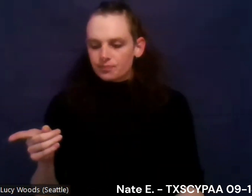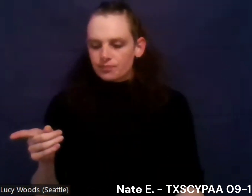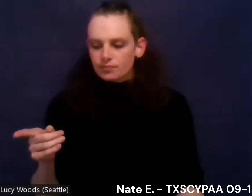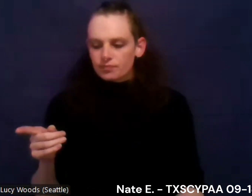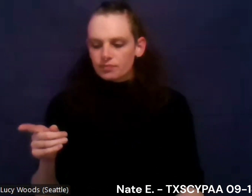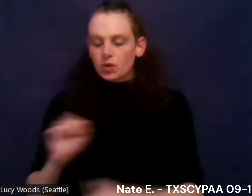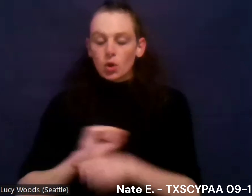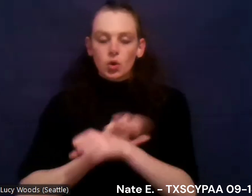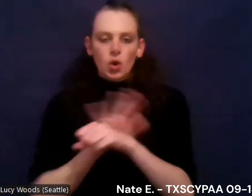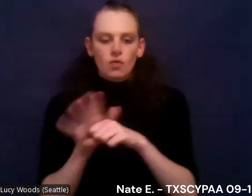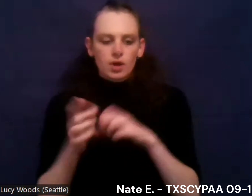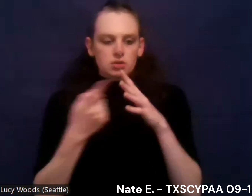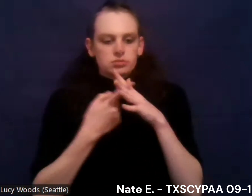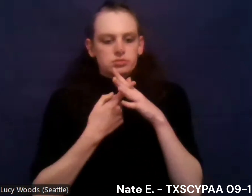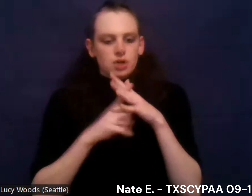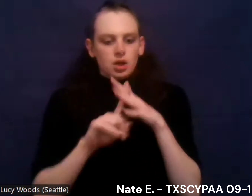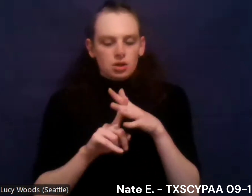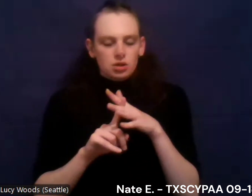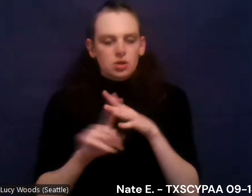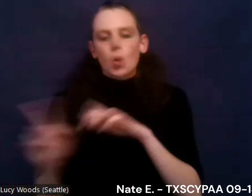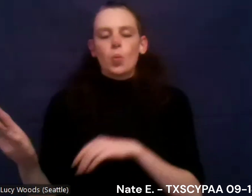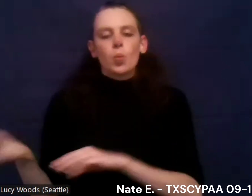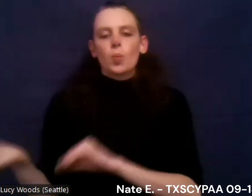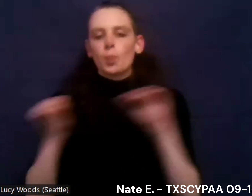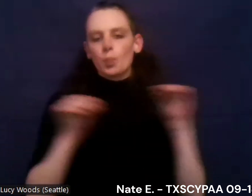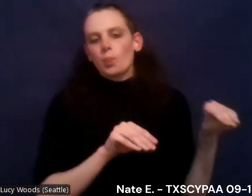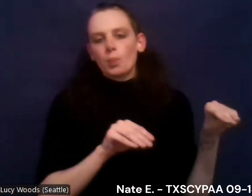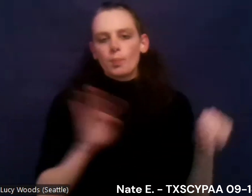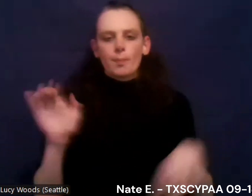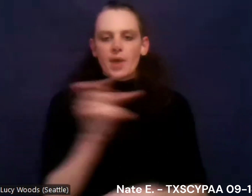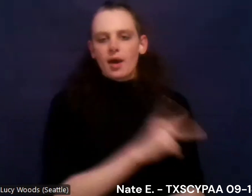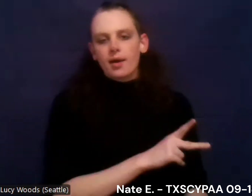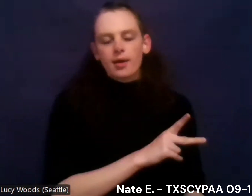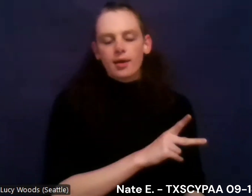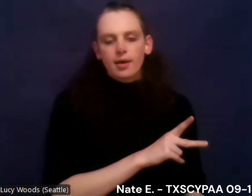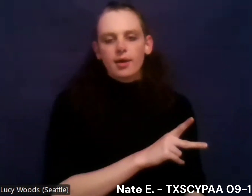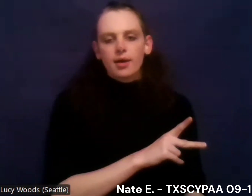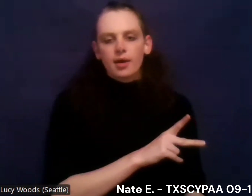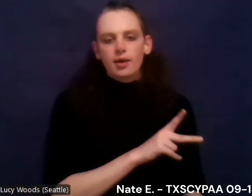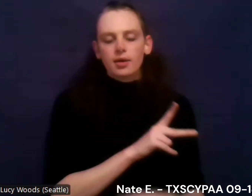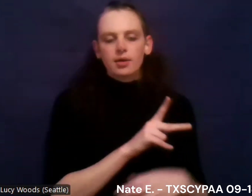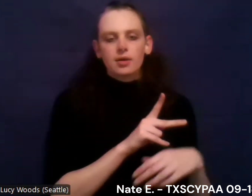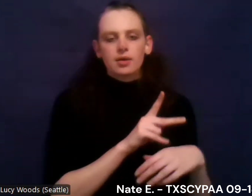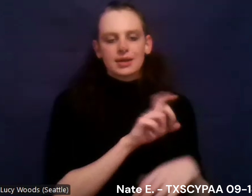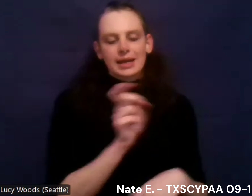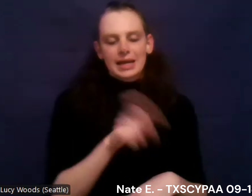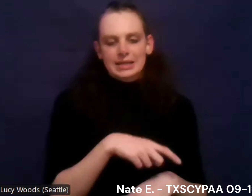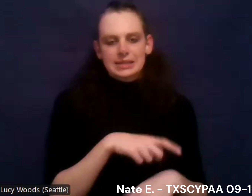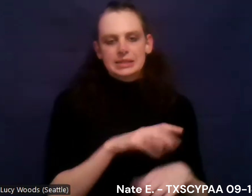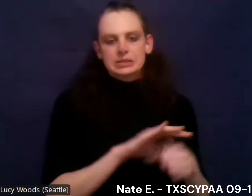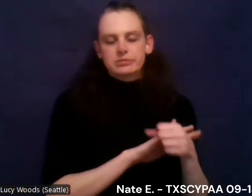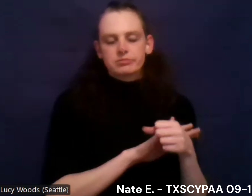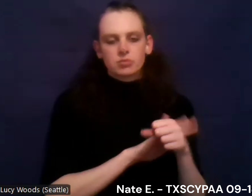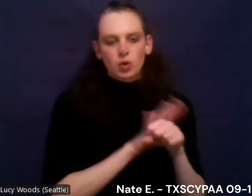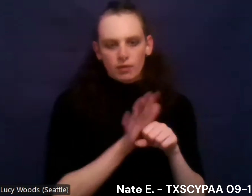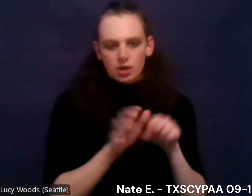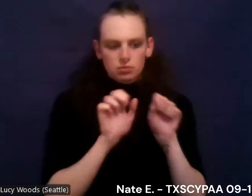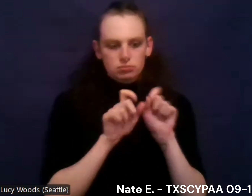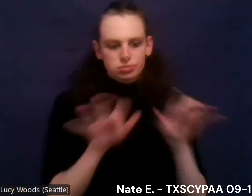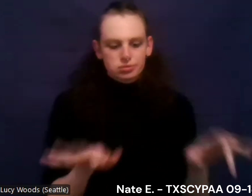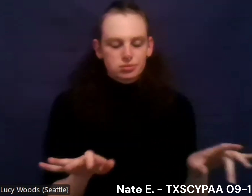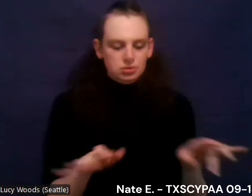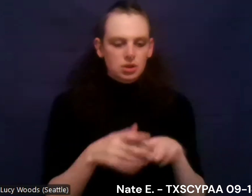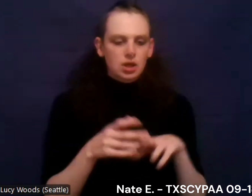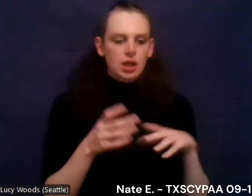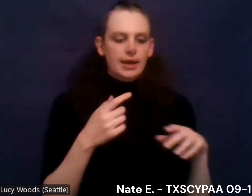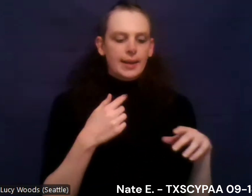I moved back. And I was really fortunate. I fell ass backwards into a host committee for the